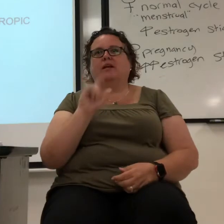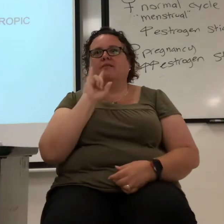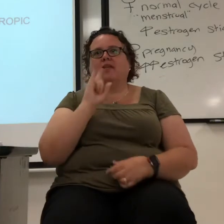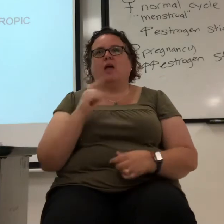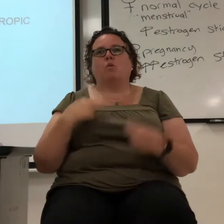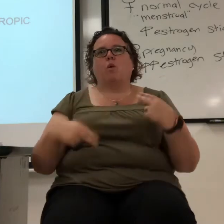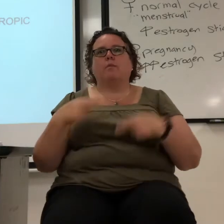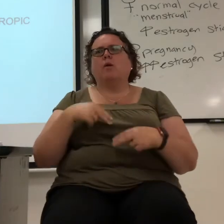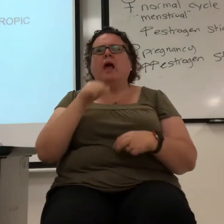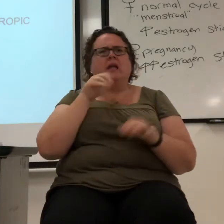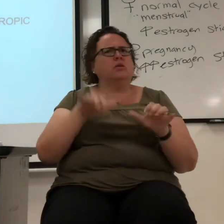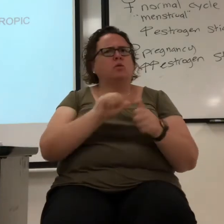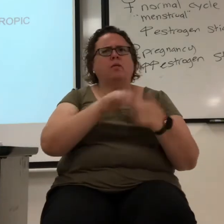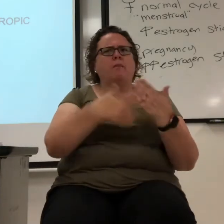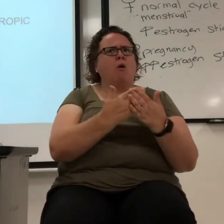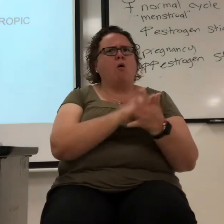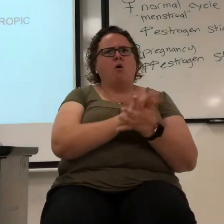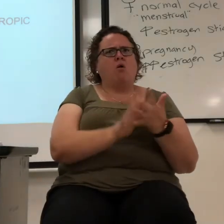I skipped